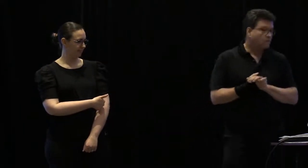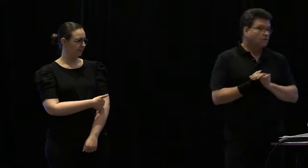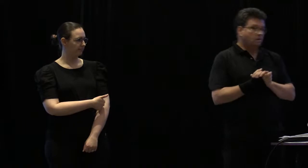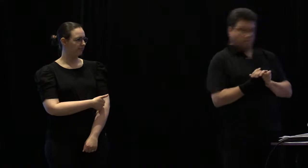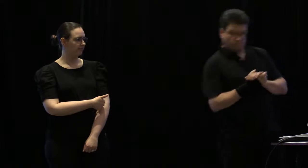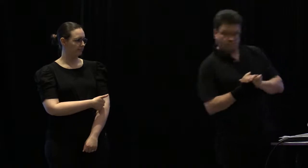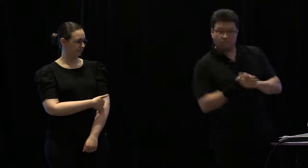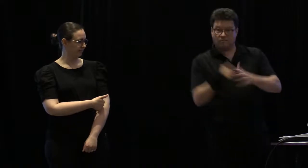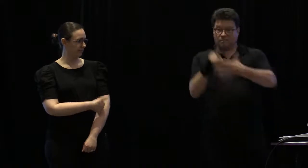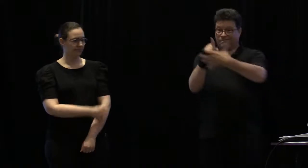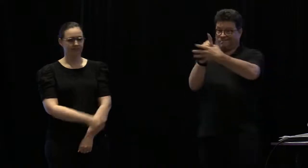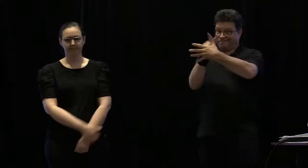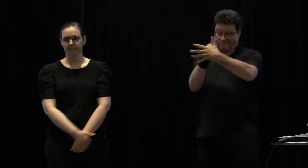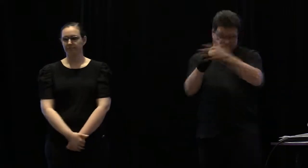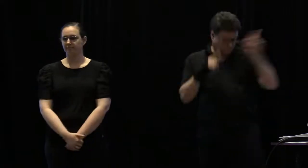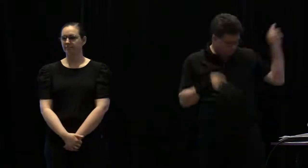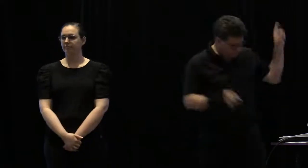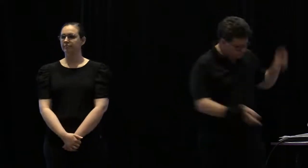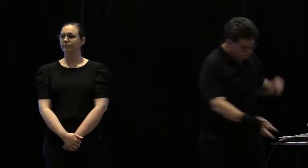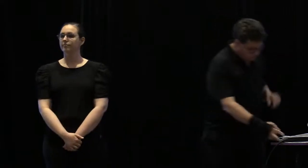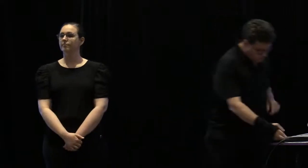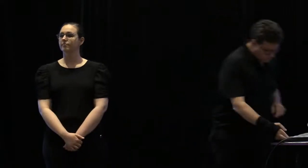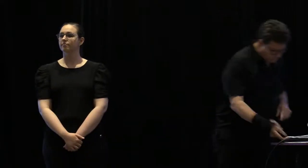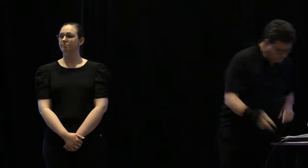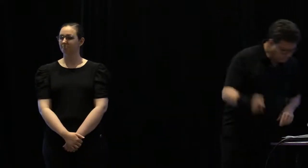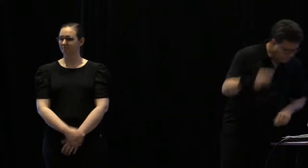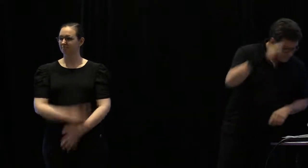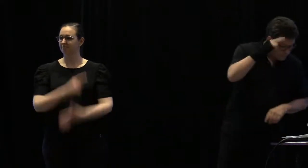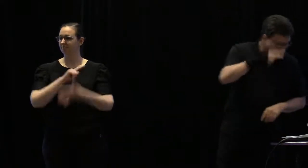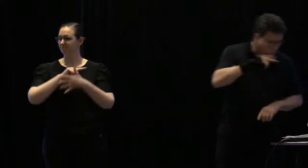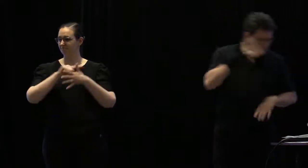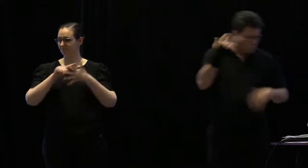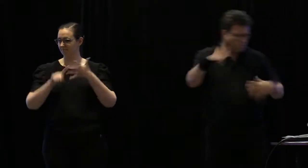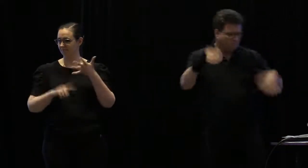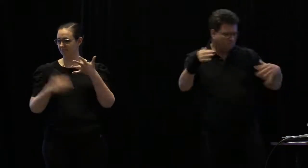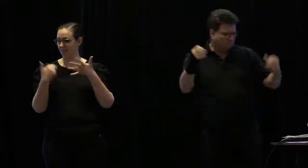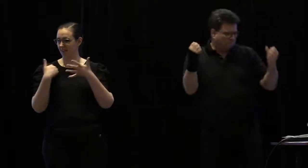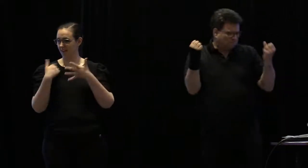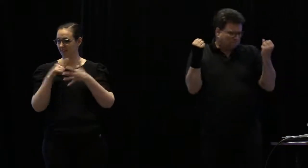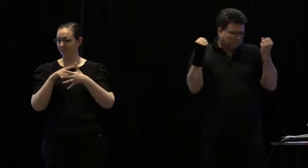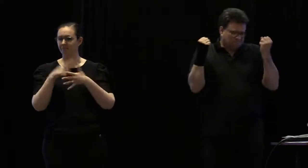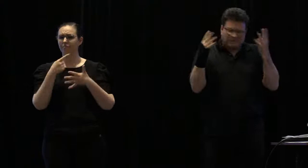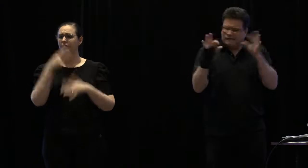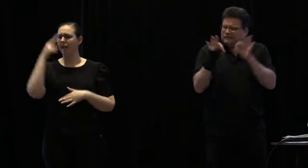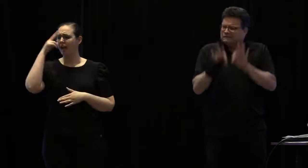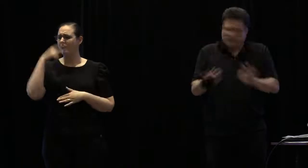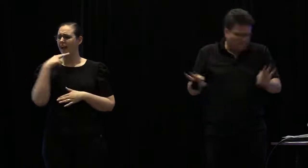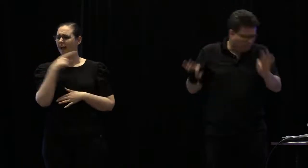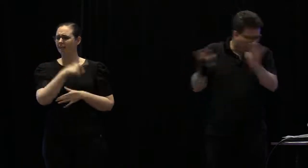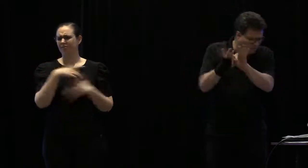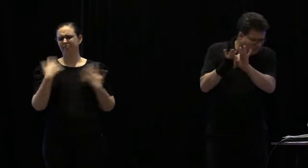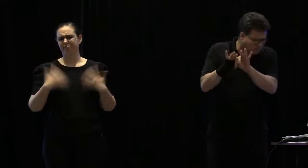Thank you. I'm antsy to jump ahead, but that's a great reminder. Thank you. I'll slow down and wait. So Henry